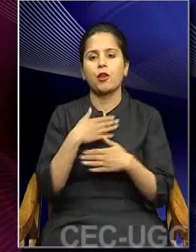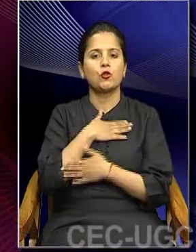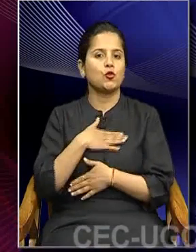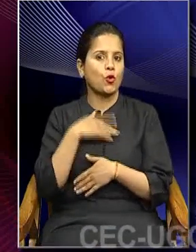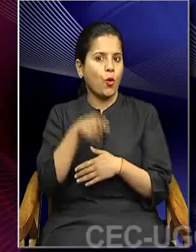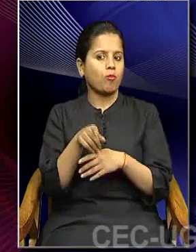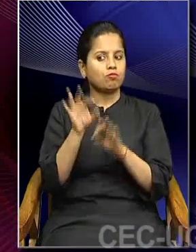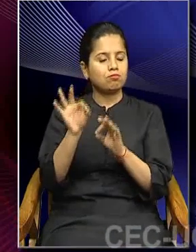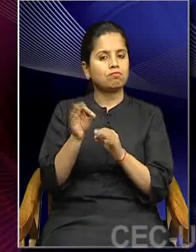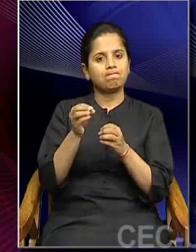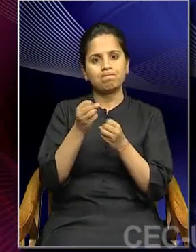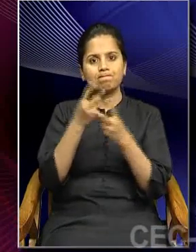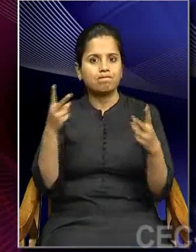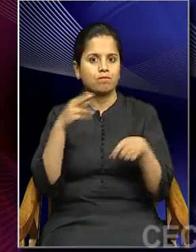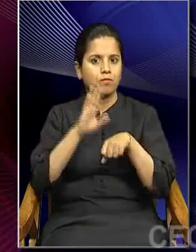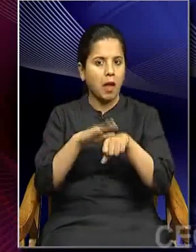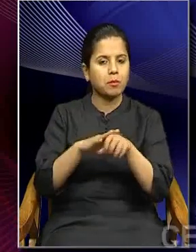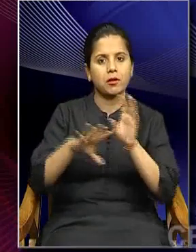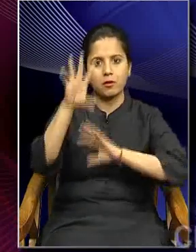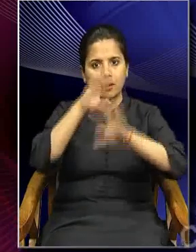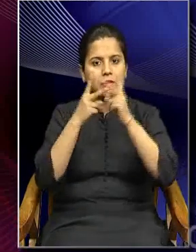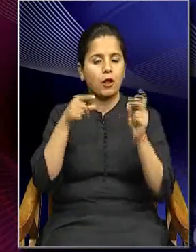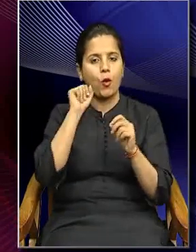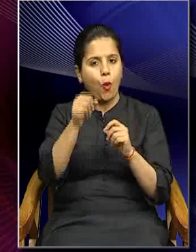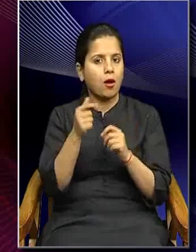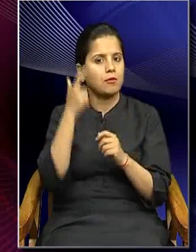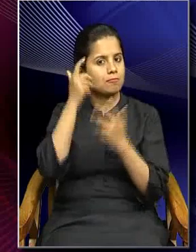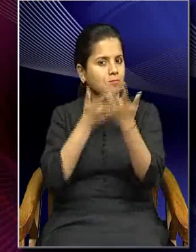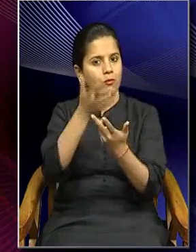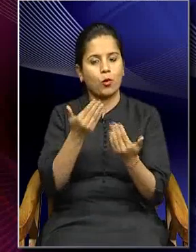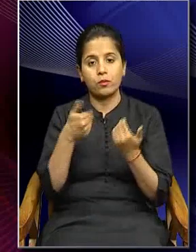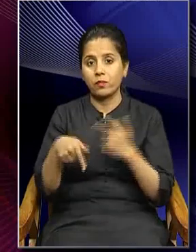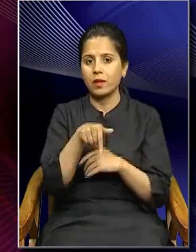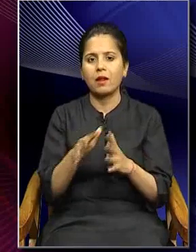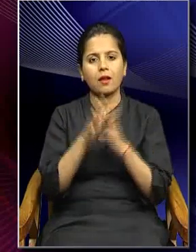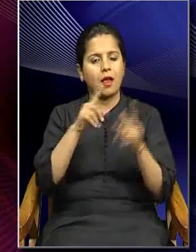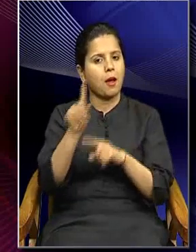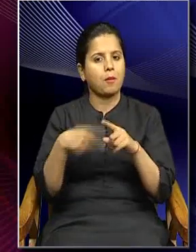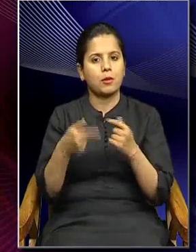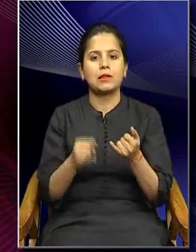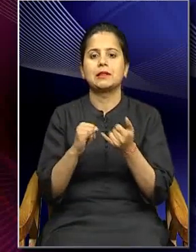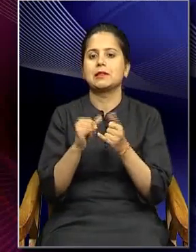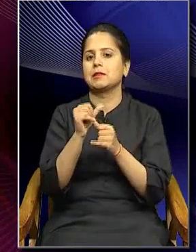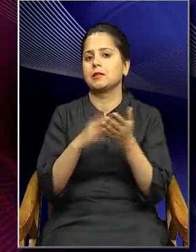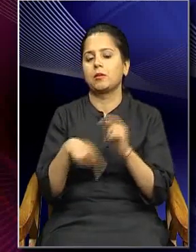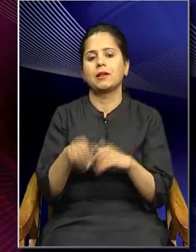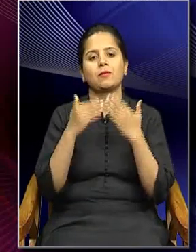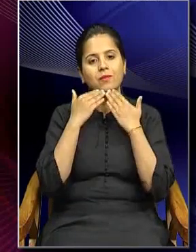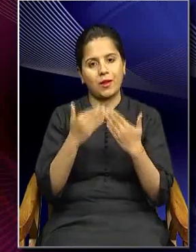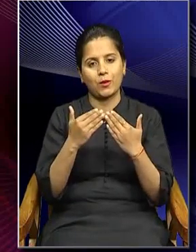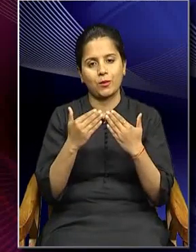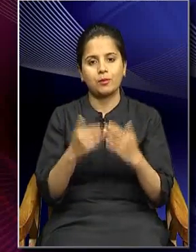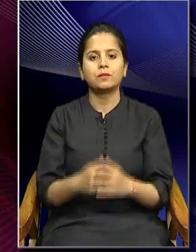the richness, the fullness of your intellect. Anyway, this much about Samanya. Thank you.